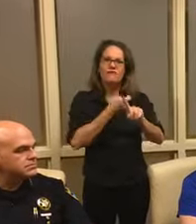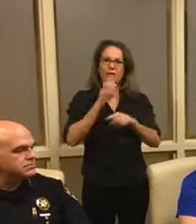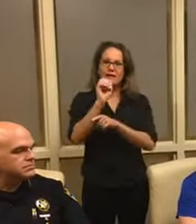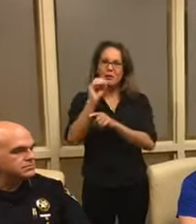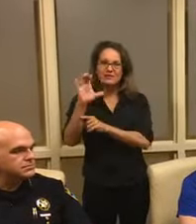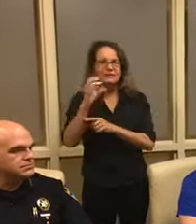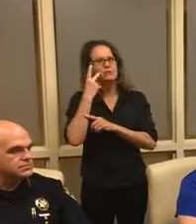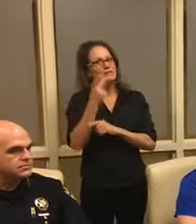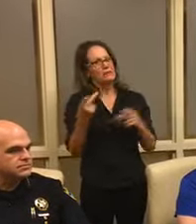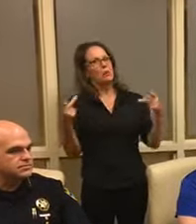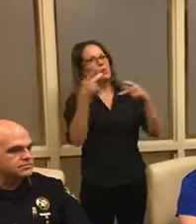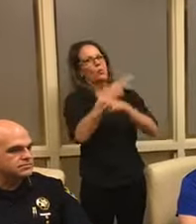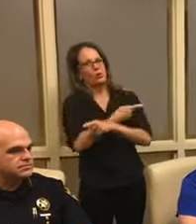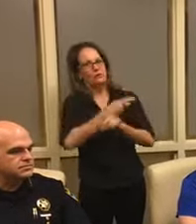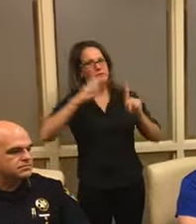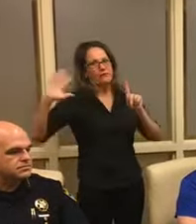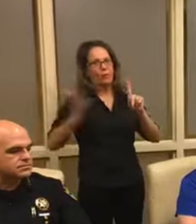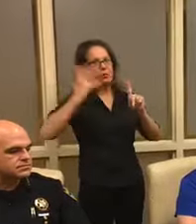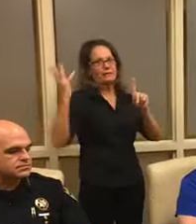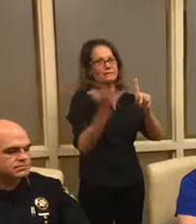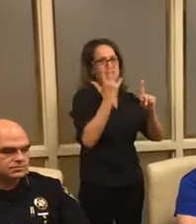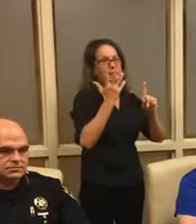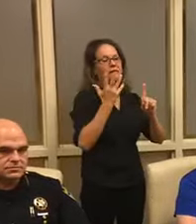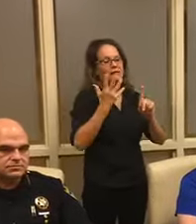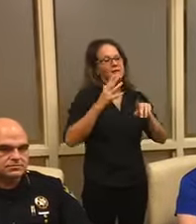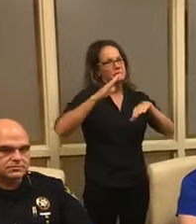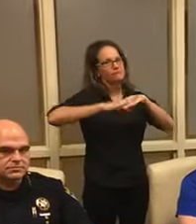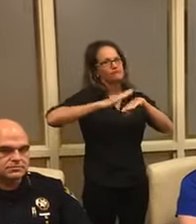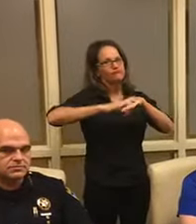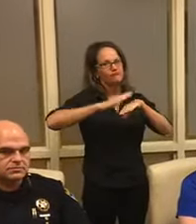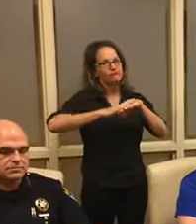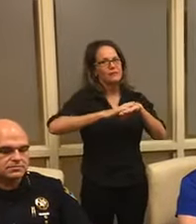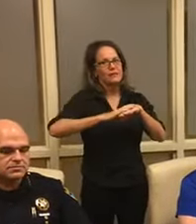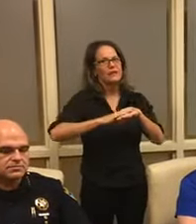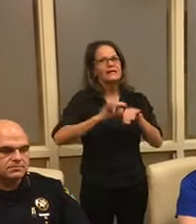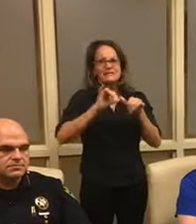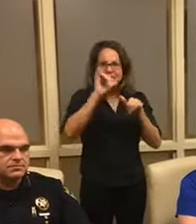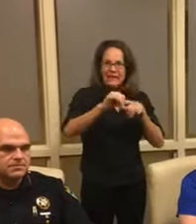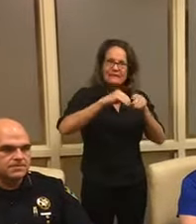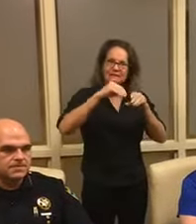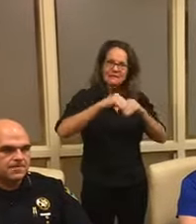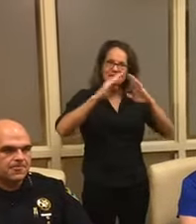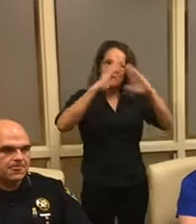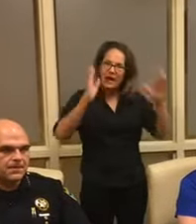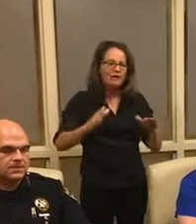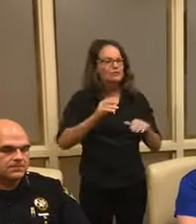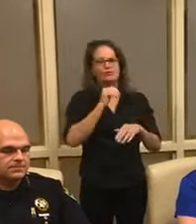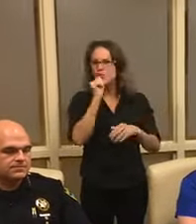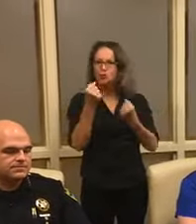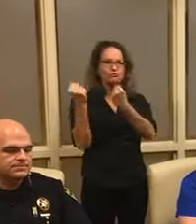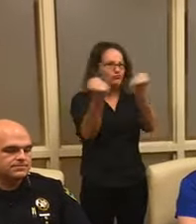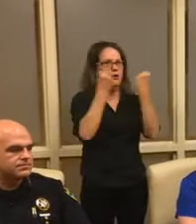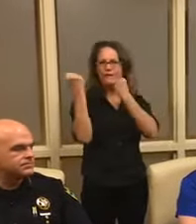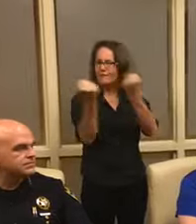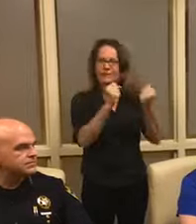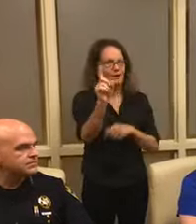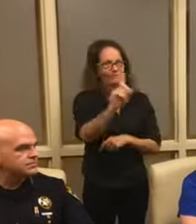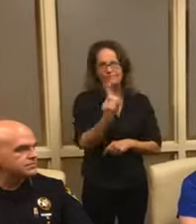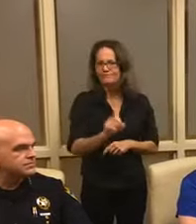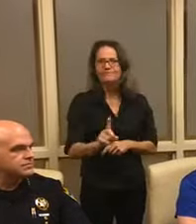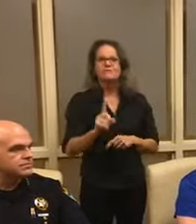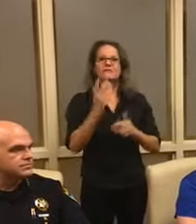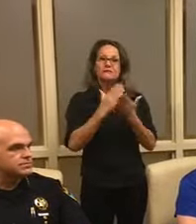winds. So please heed that and take that seriously and stay inside and stay off the roads. Some of our crews that